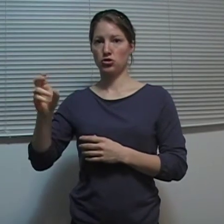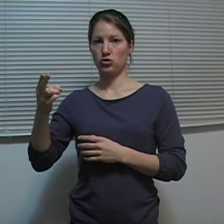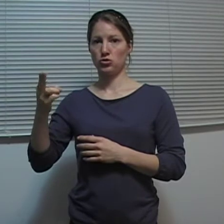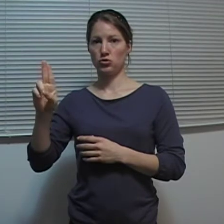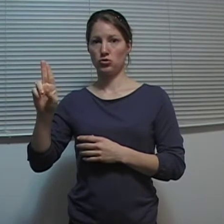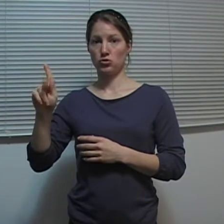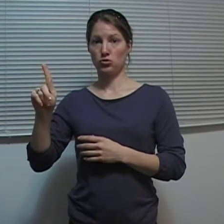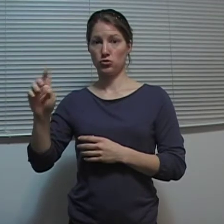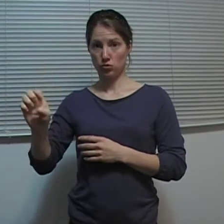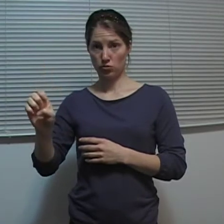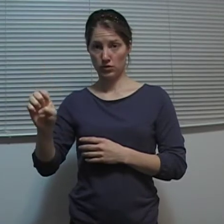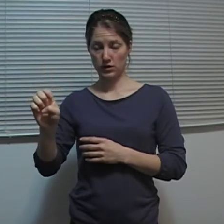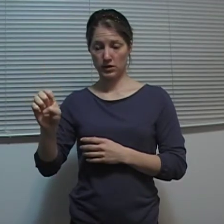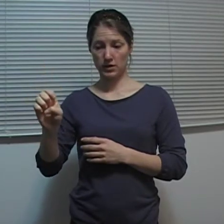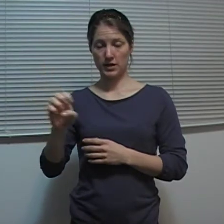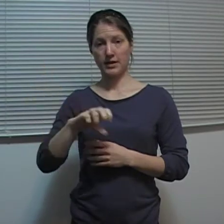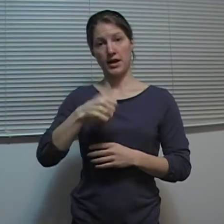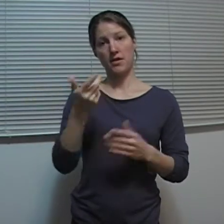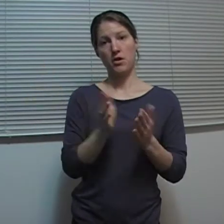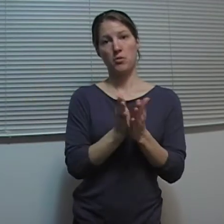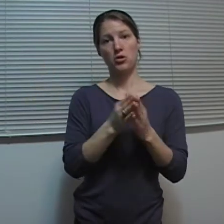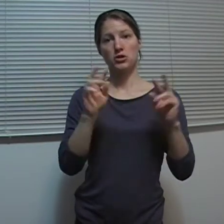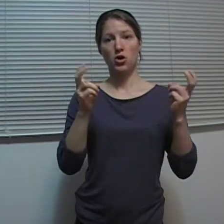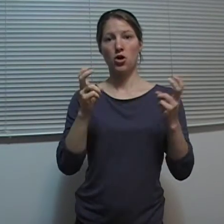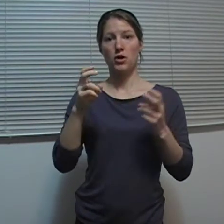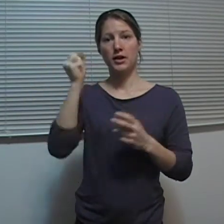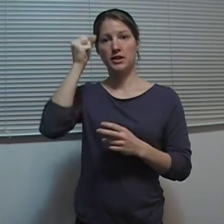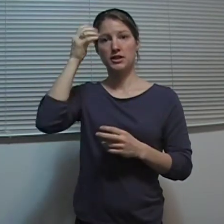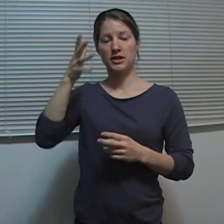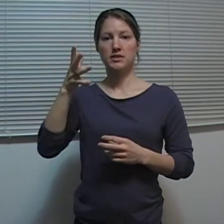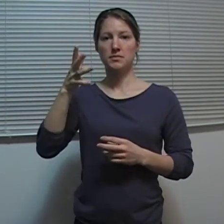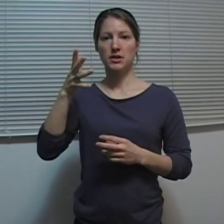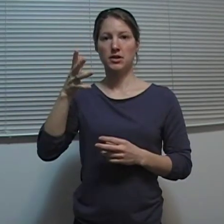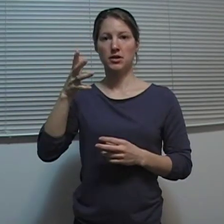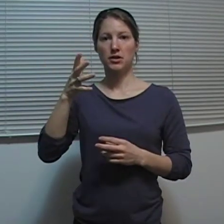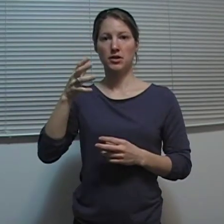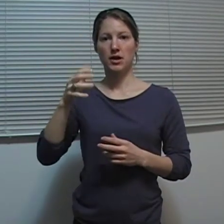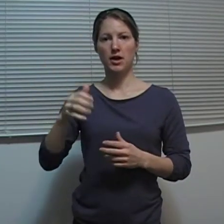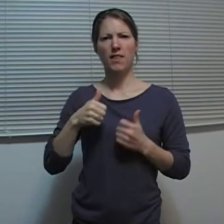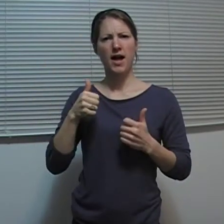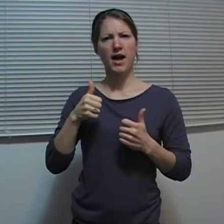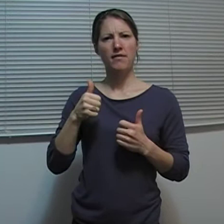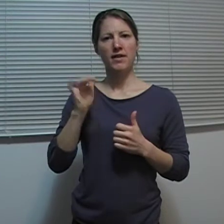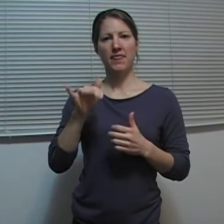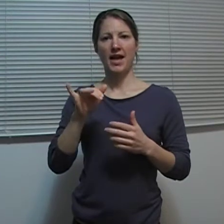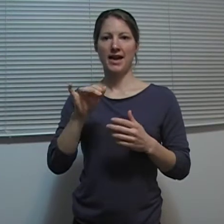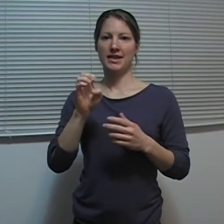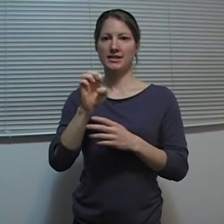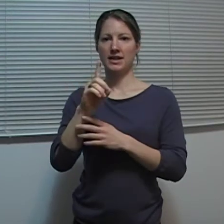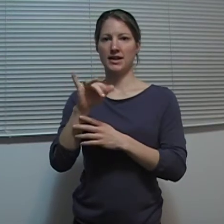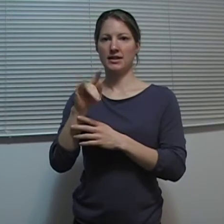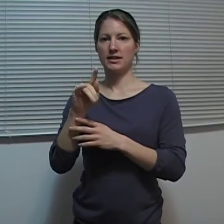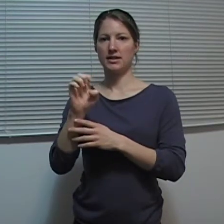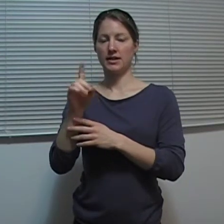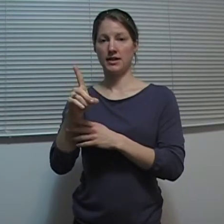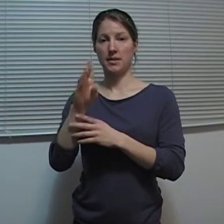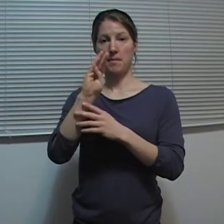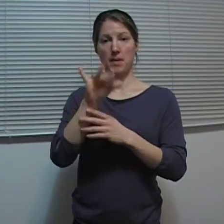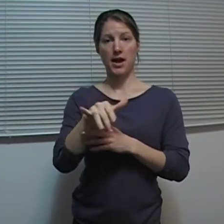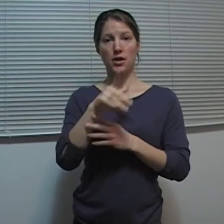Shakespeare Alive, and that is edited by Joseph Patrie. If we really want to understand the man, though, we have to